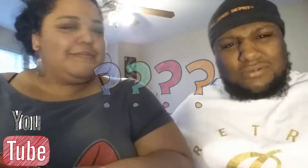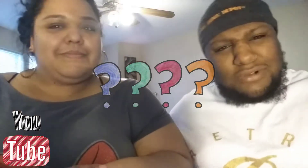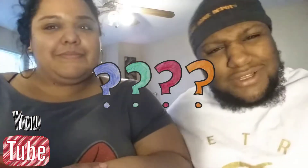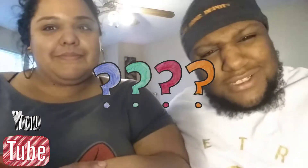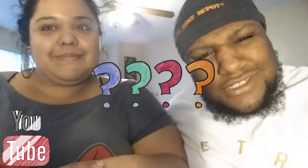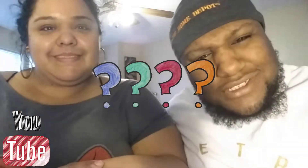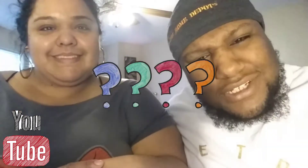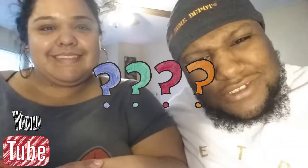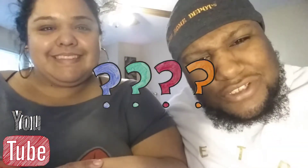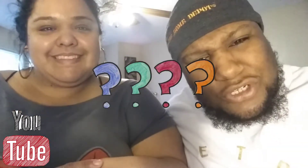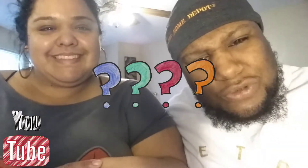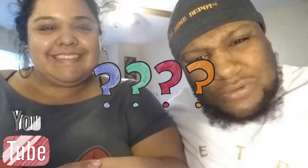What did she just do?